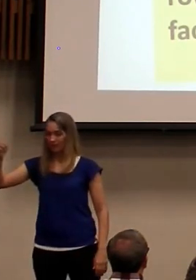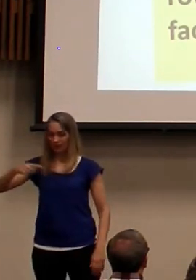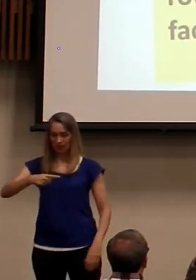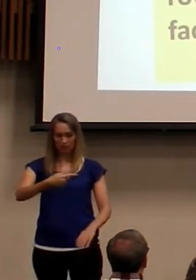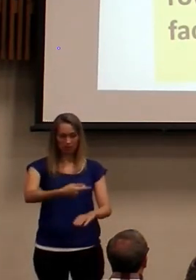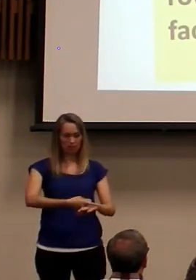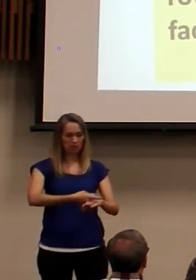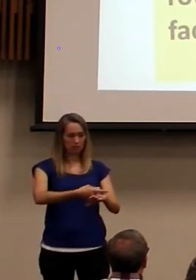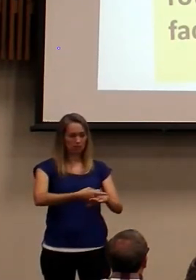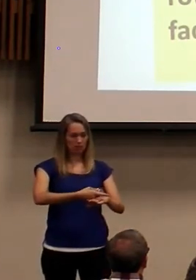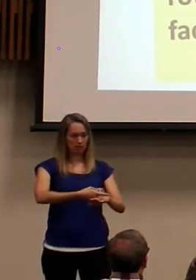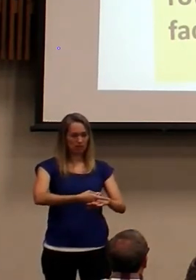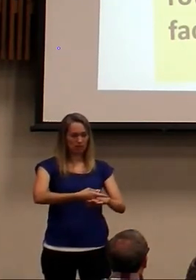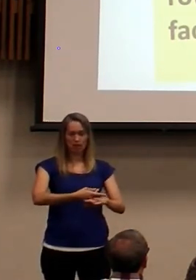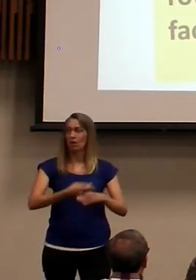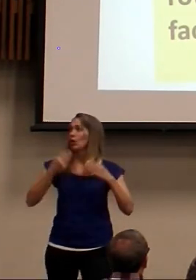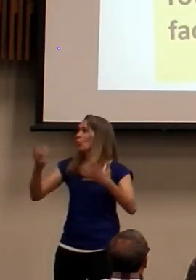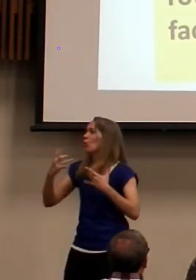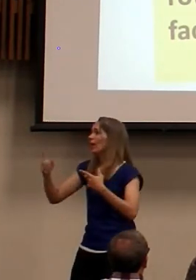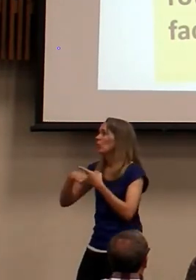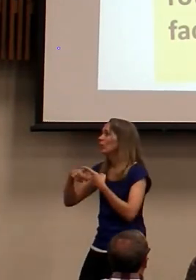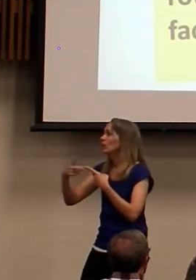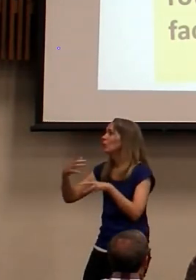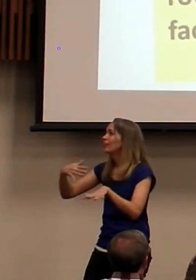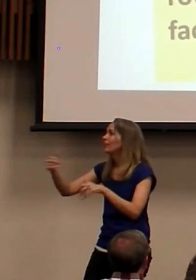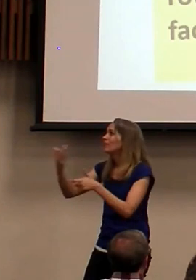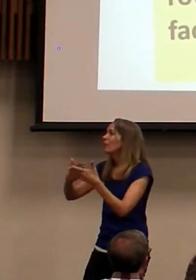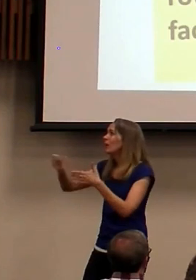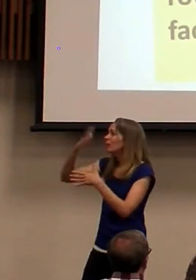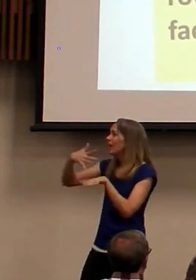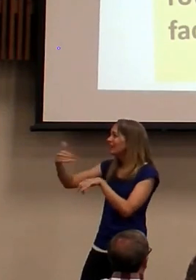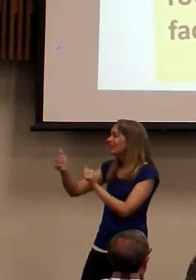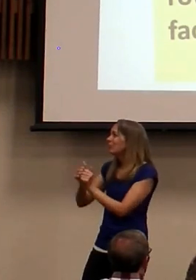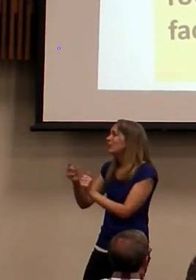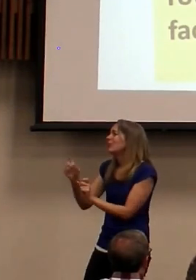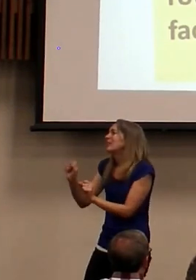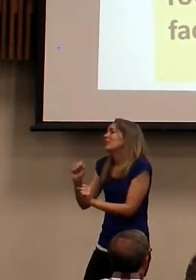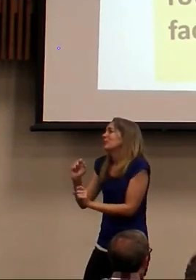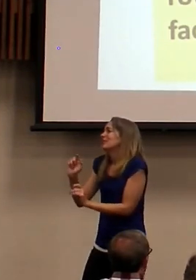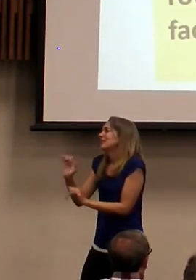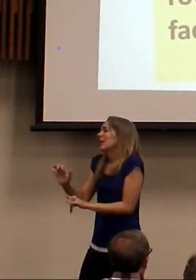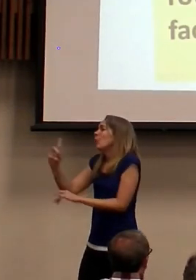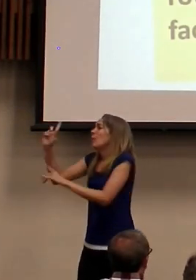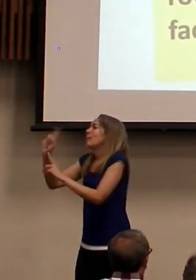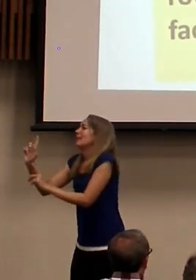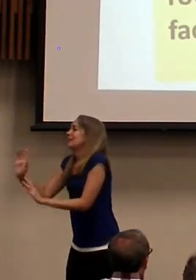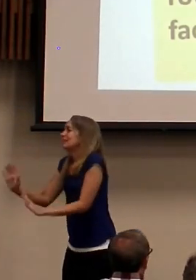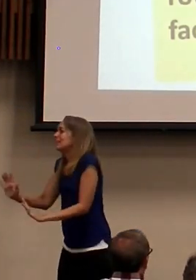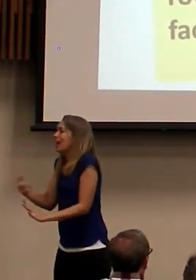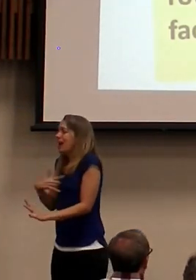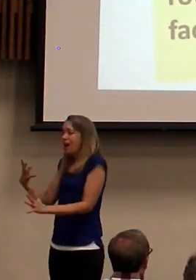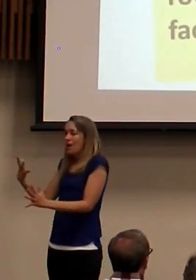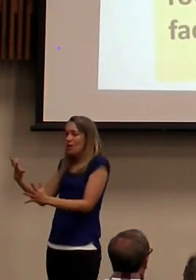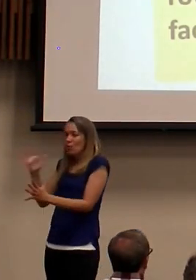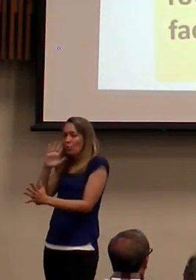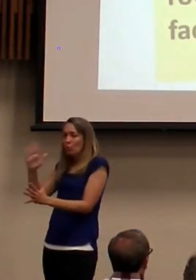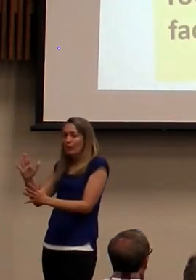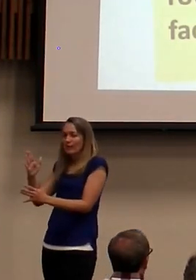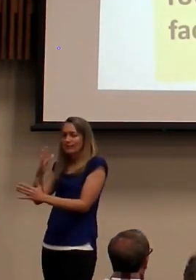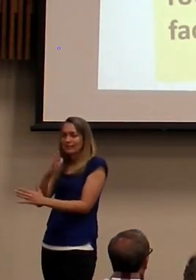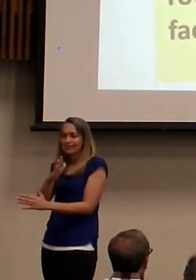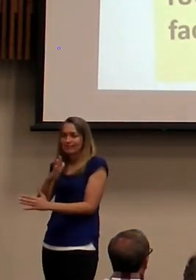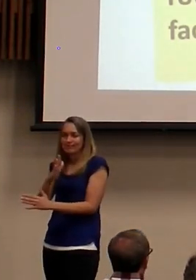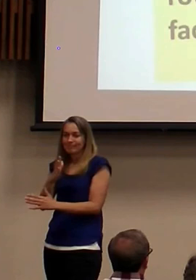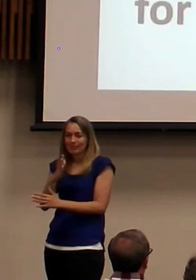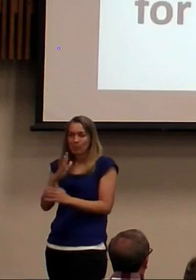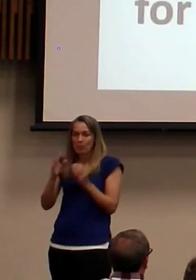you're going, wait. When you leave, part of God leaves with you. Could you just stay just a minute? I would have taken those moments much more